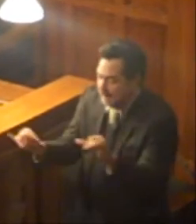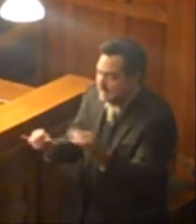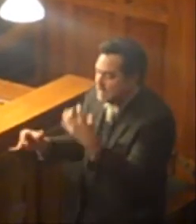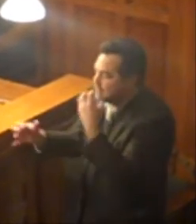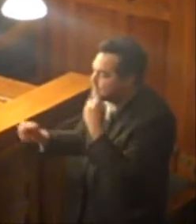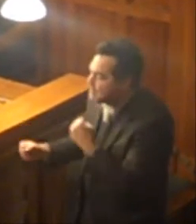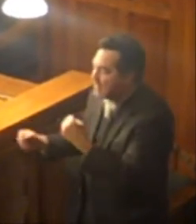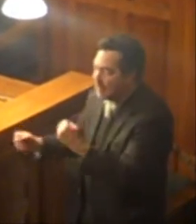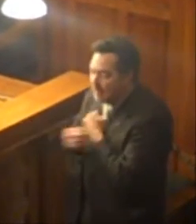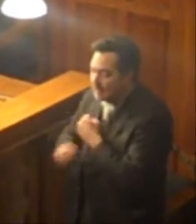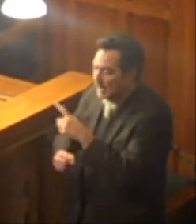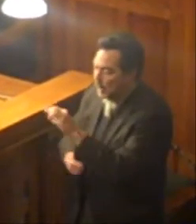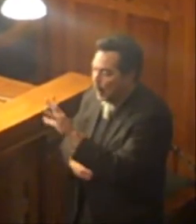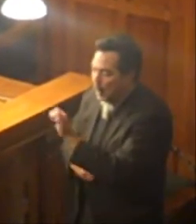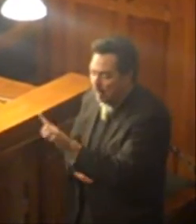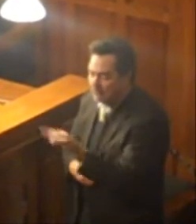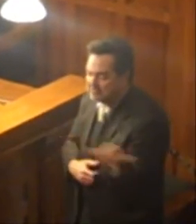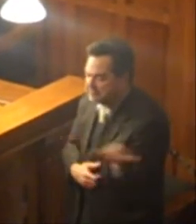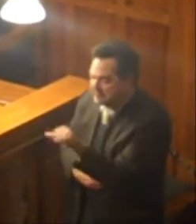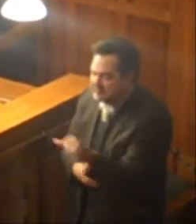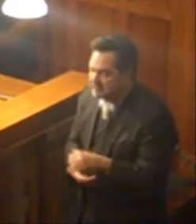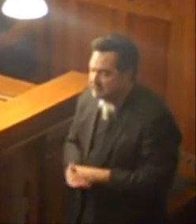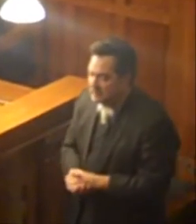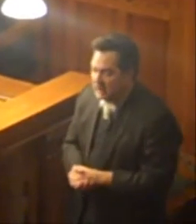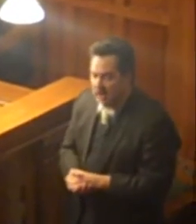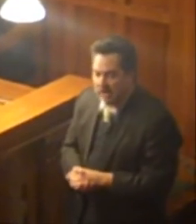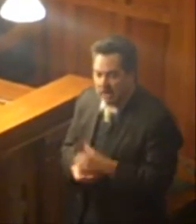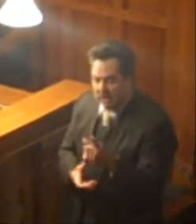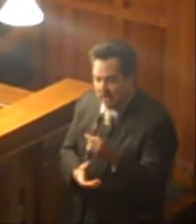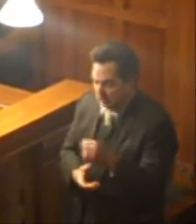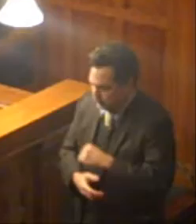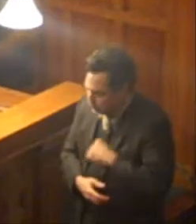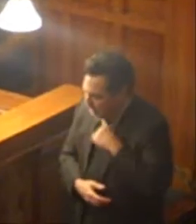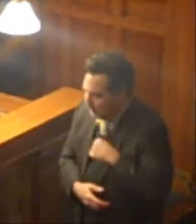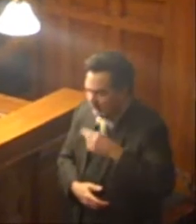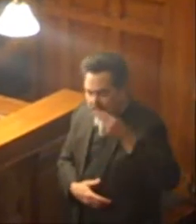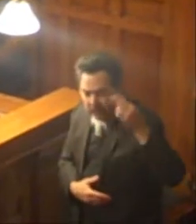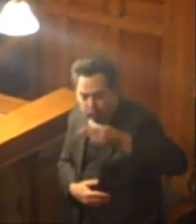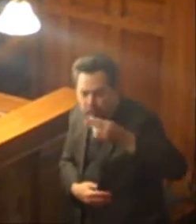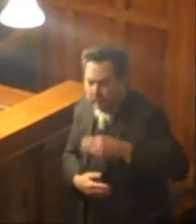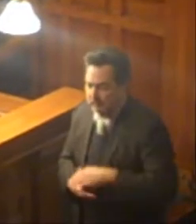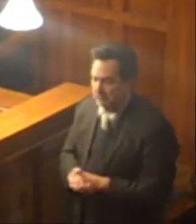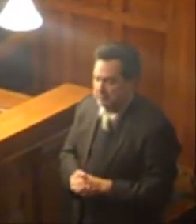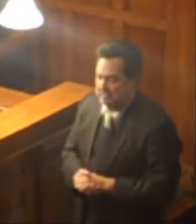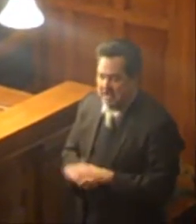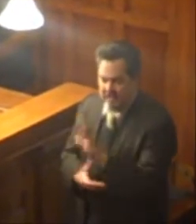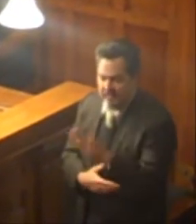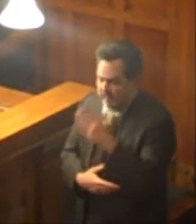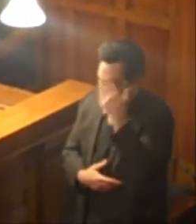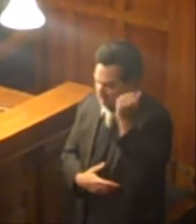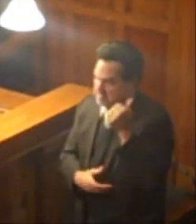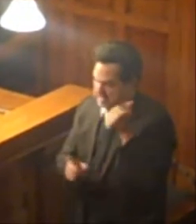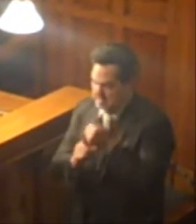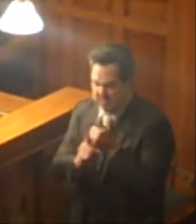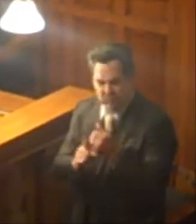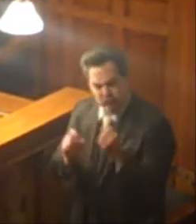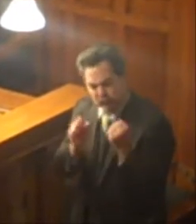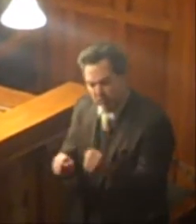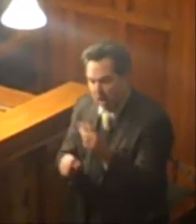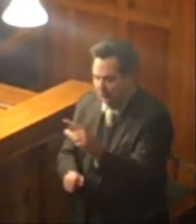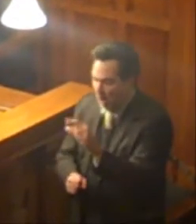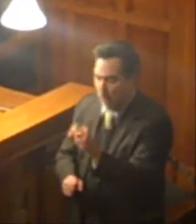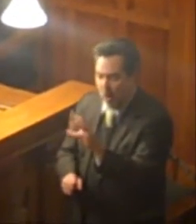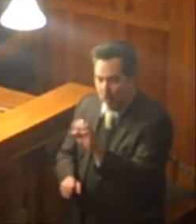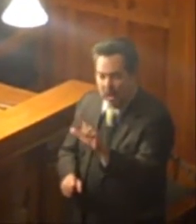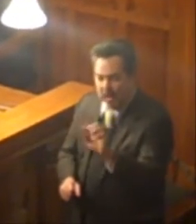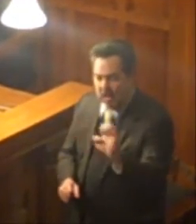the city, which is part of his heritage, and he never forgot where it came from. A true Llewellyn. He